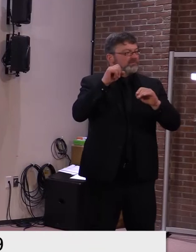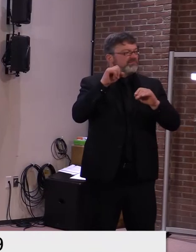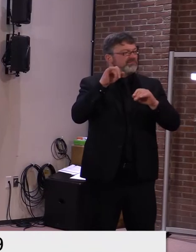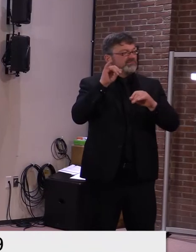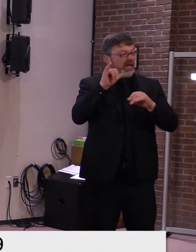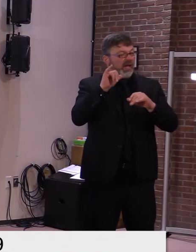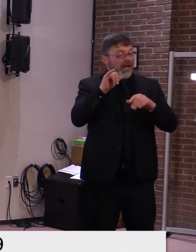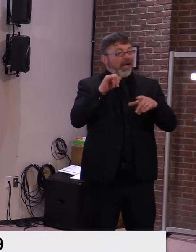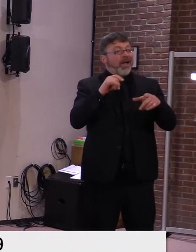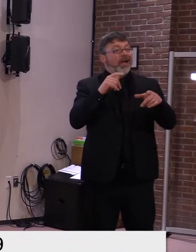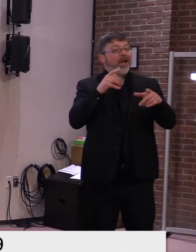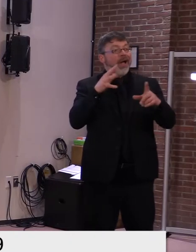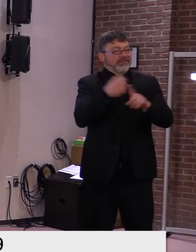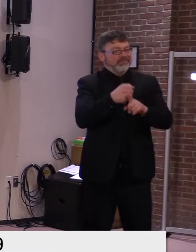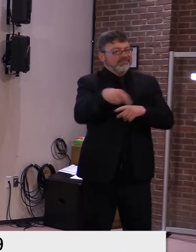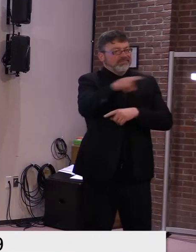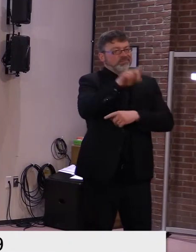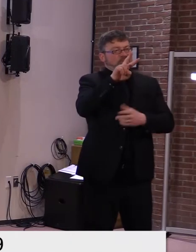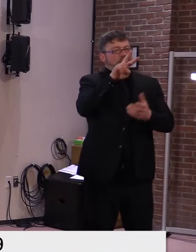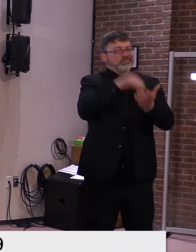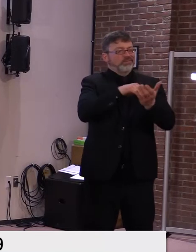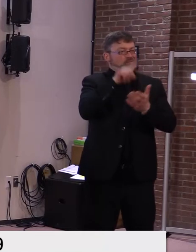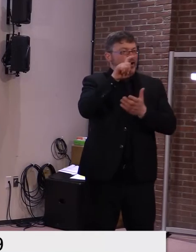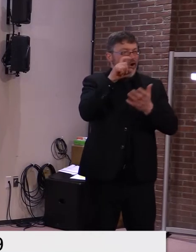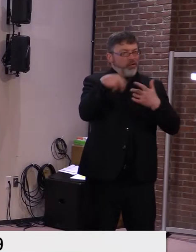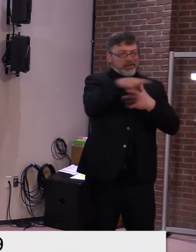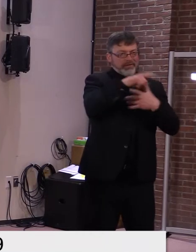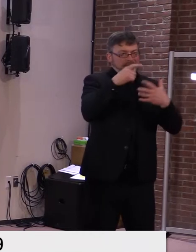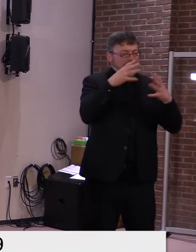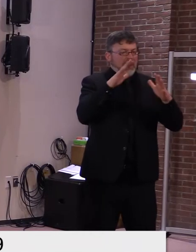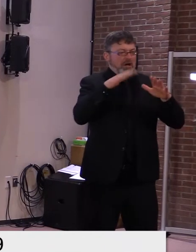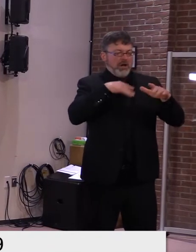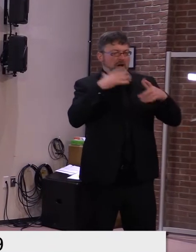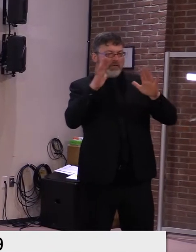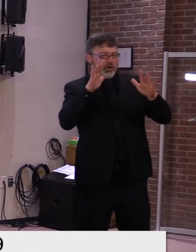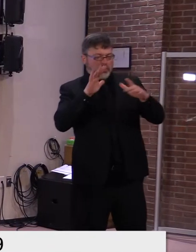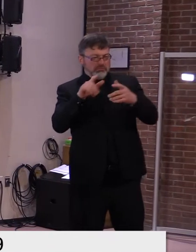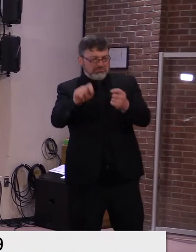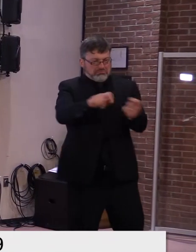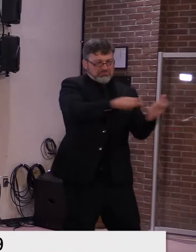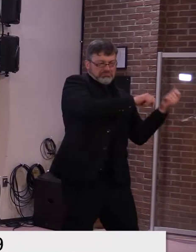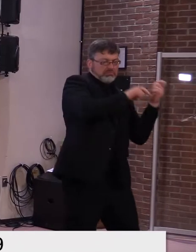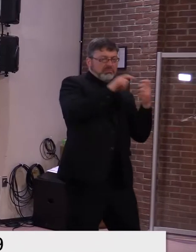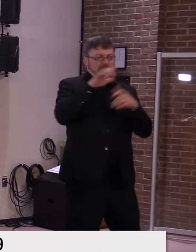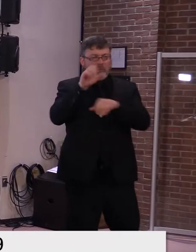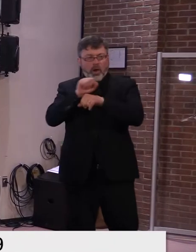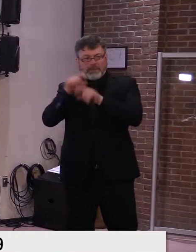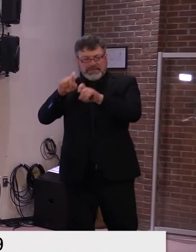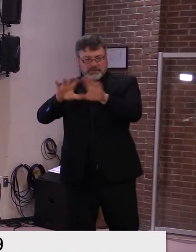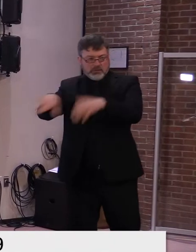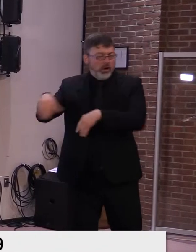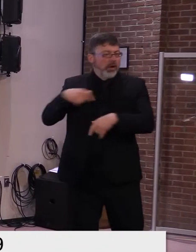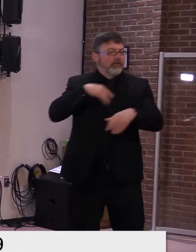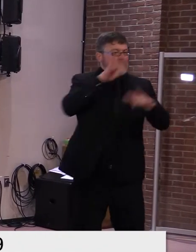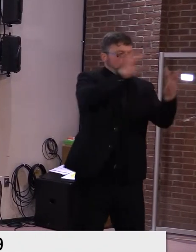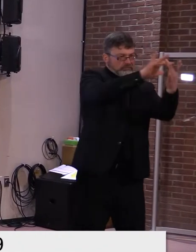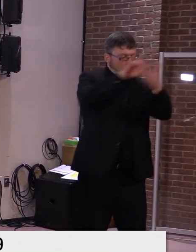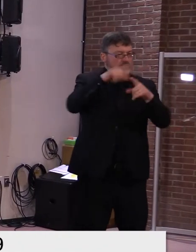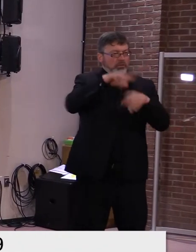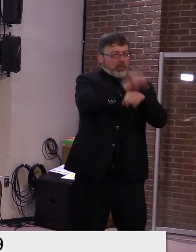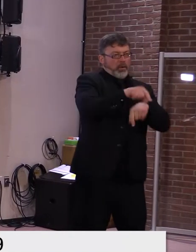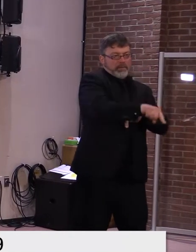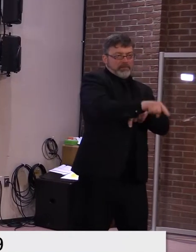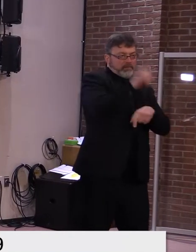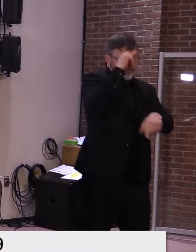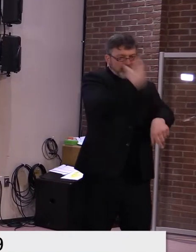appointments, and the Department of Health has reached out to those that were affected to help them make the correct appointments. We